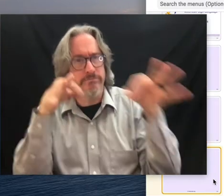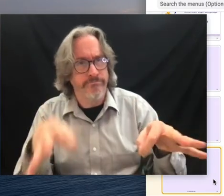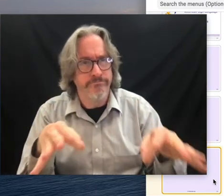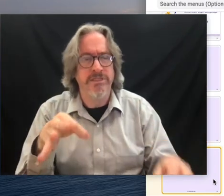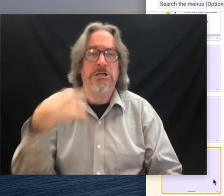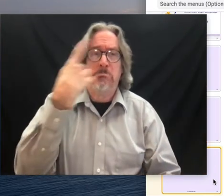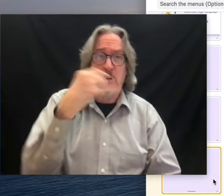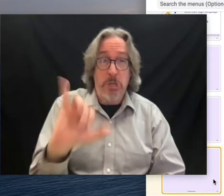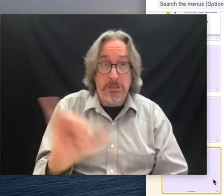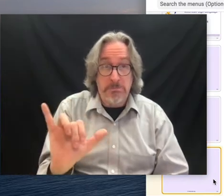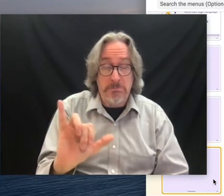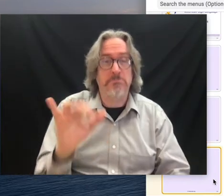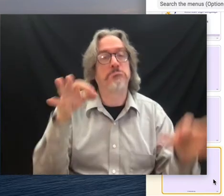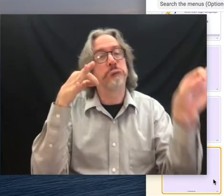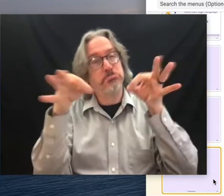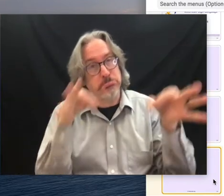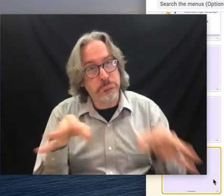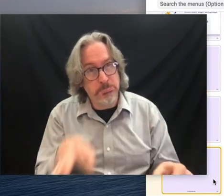class.